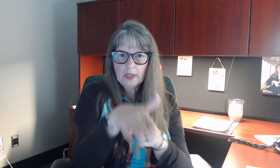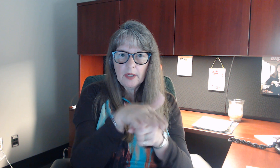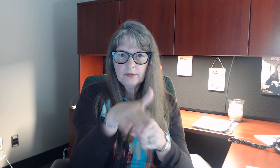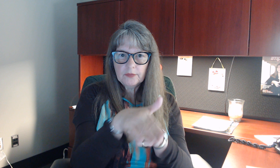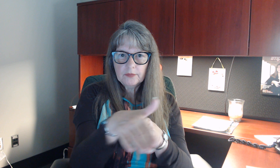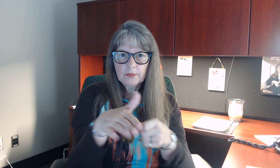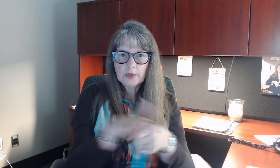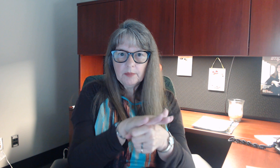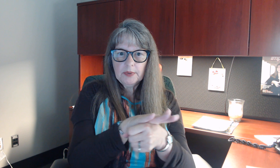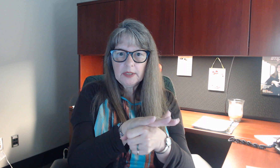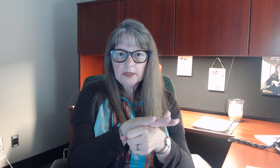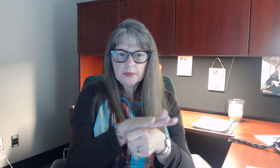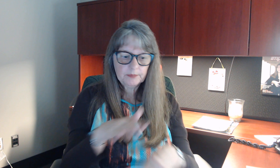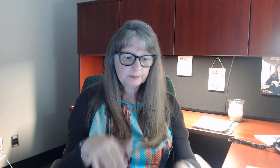Enough, complete.